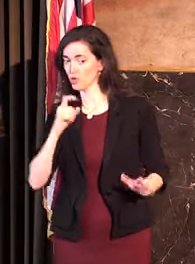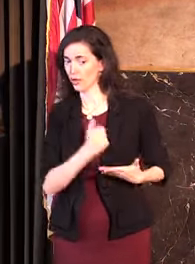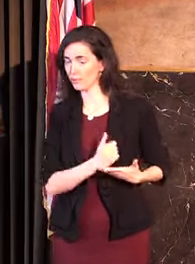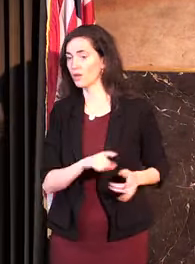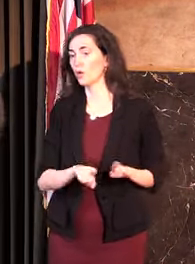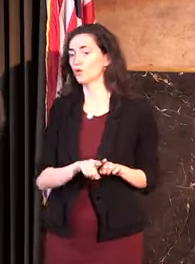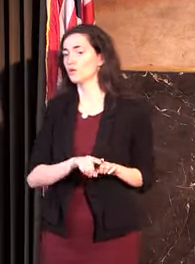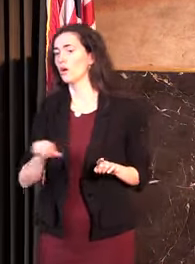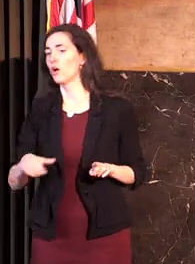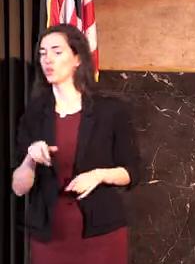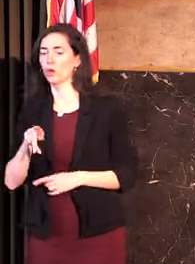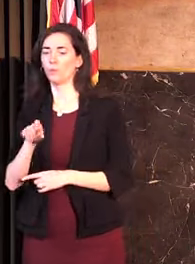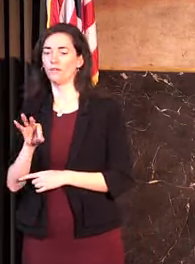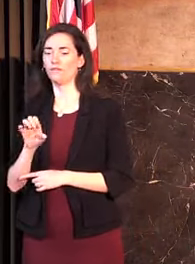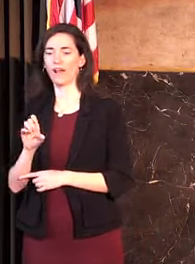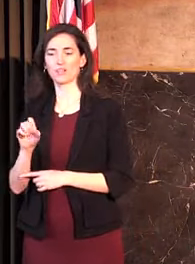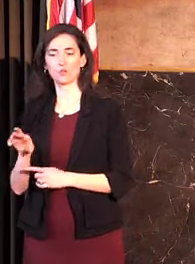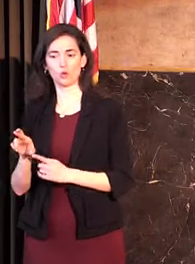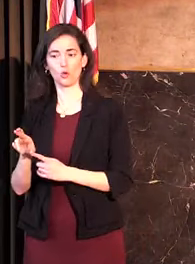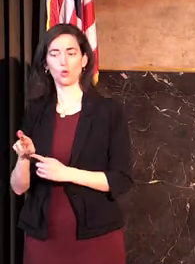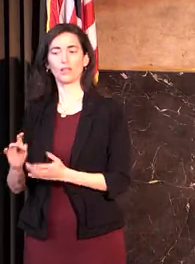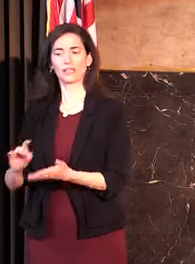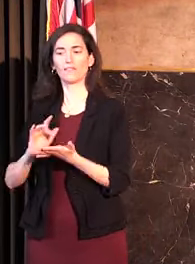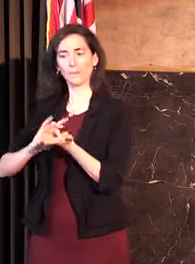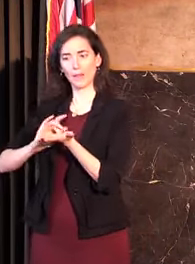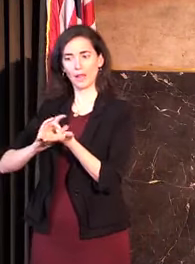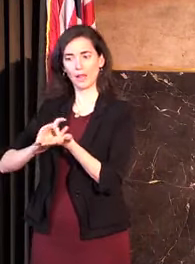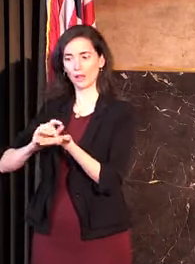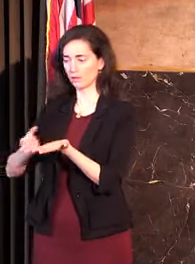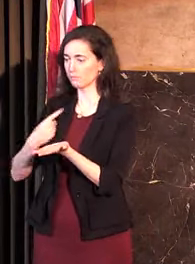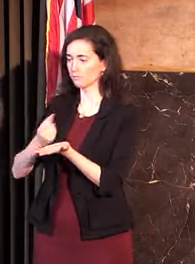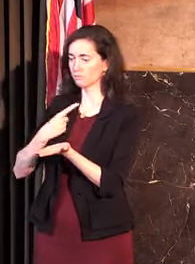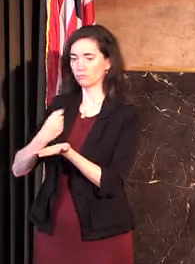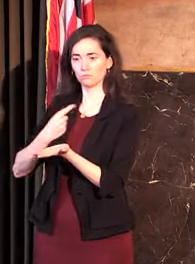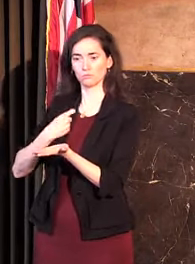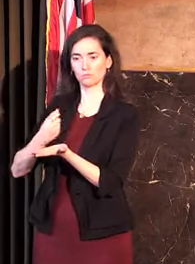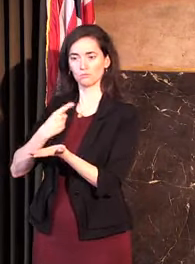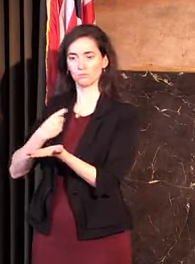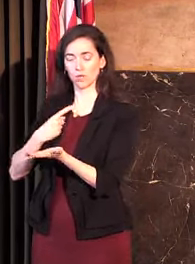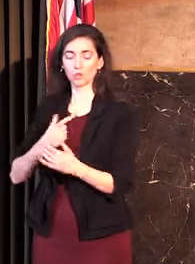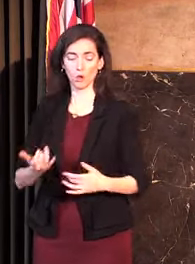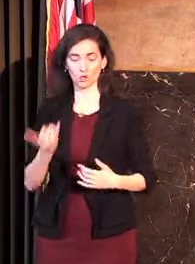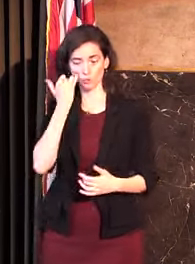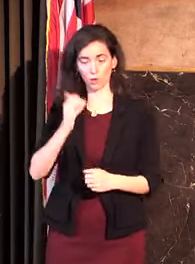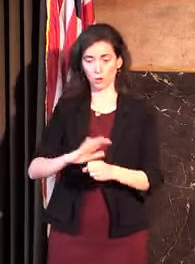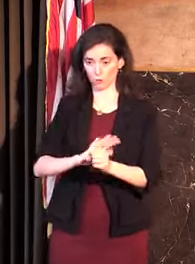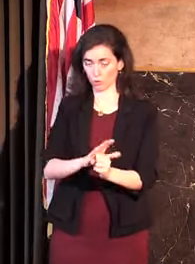Pfizer that would be a regimen of pills that you would take after having a